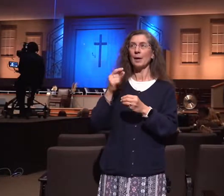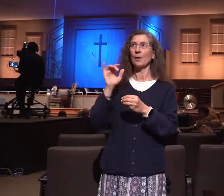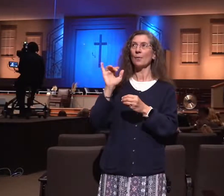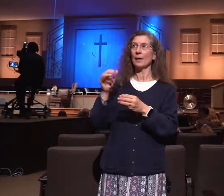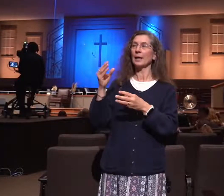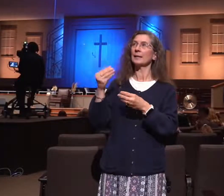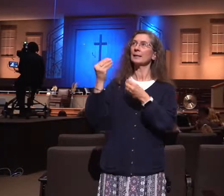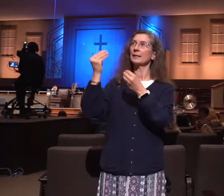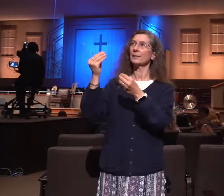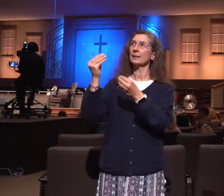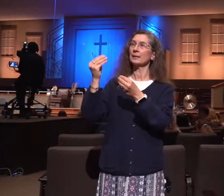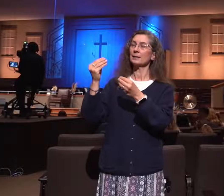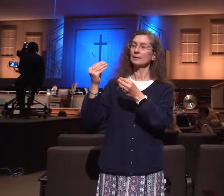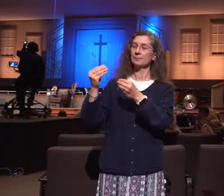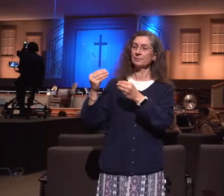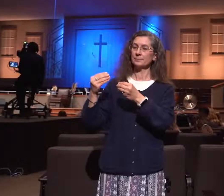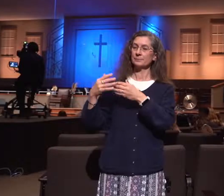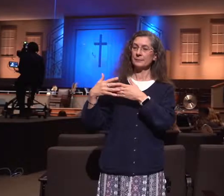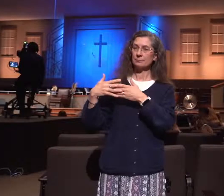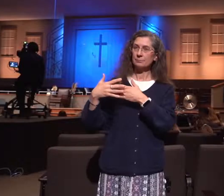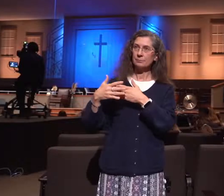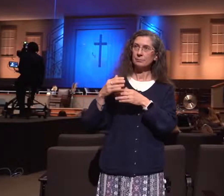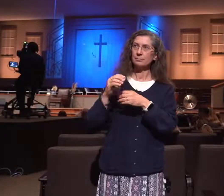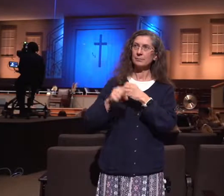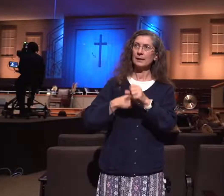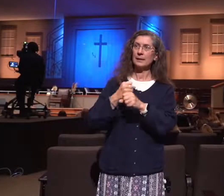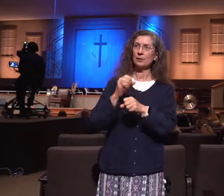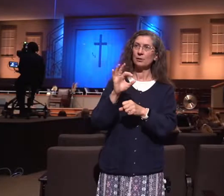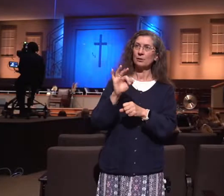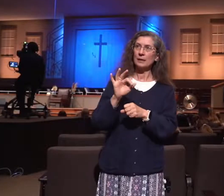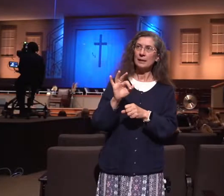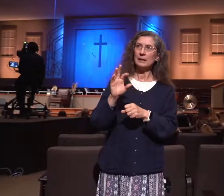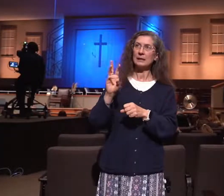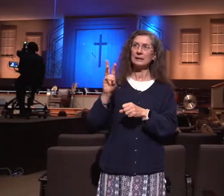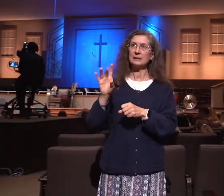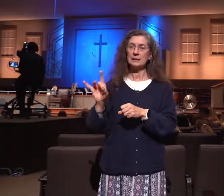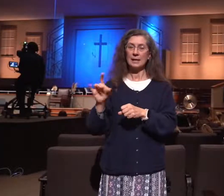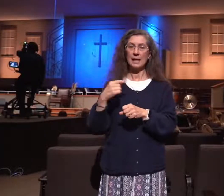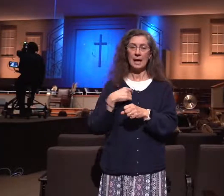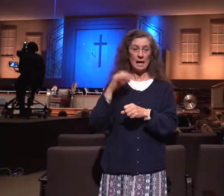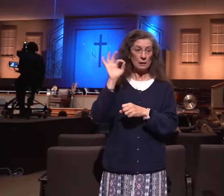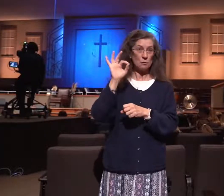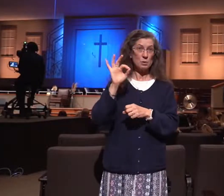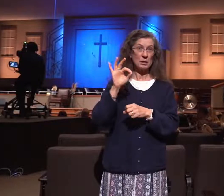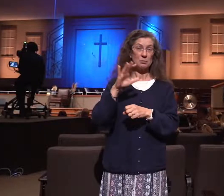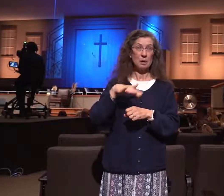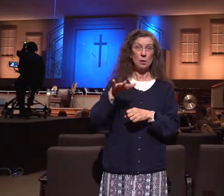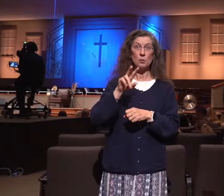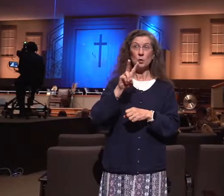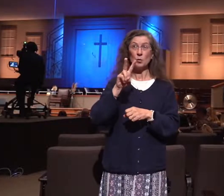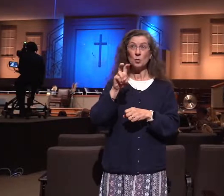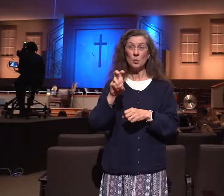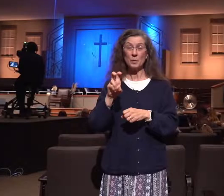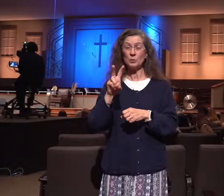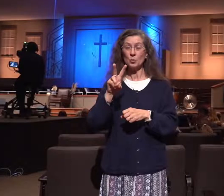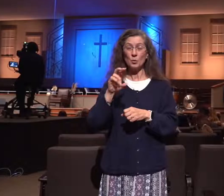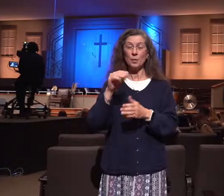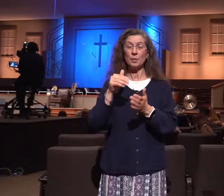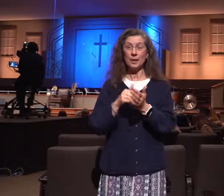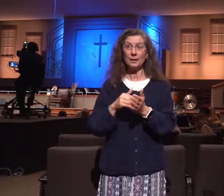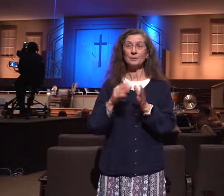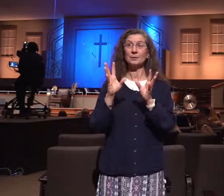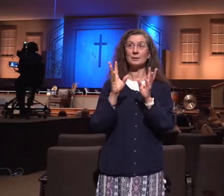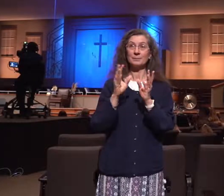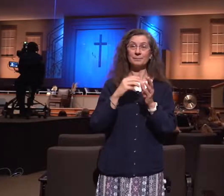since 1968, I have preached in more than 2,000 mission conferences. And every mission conference I go